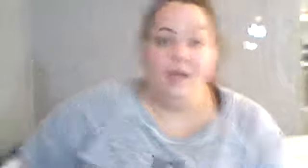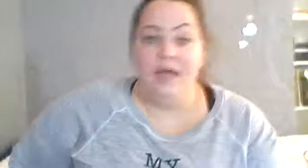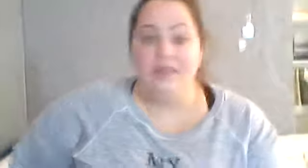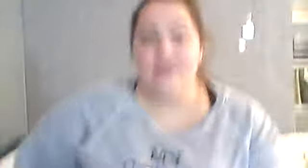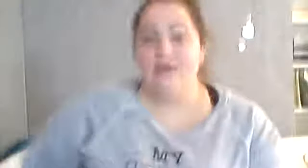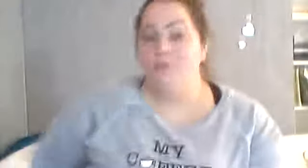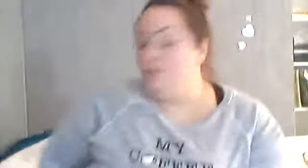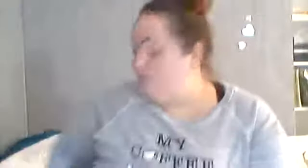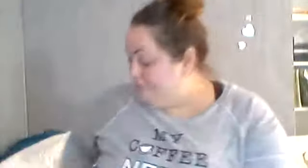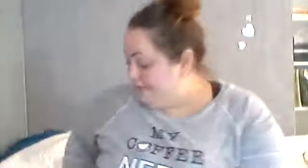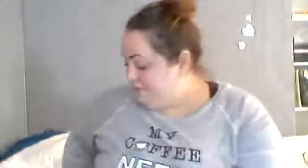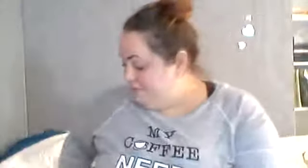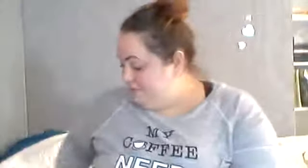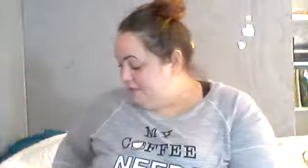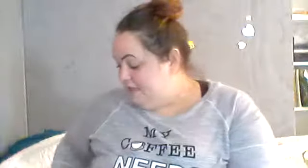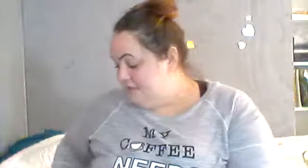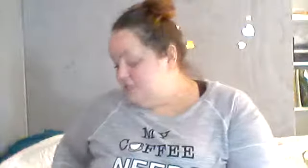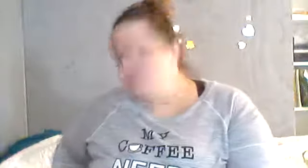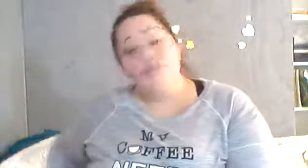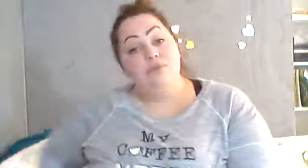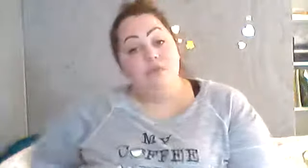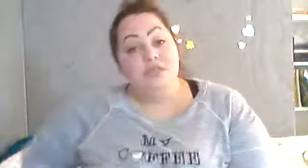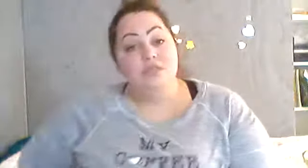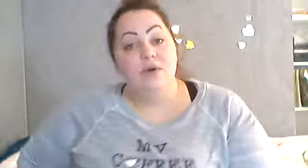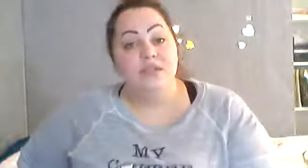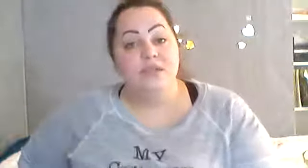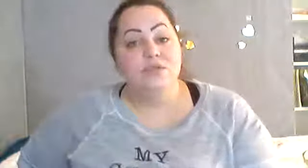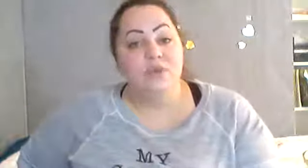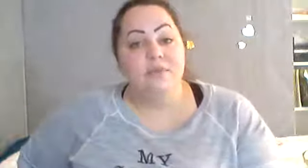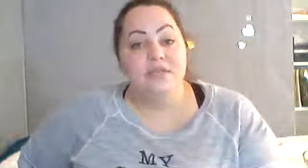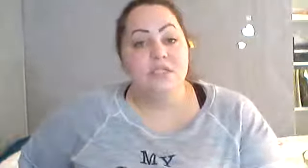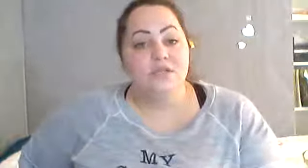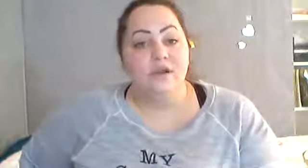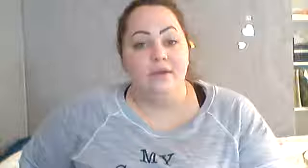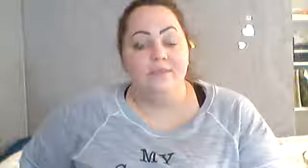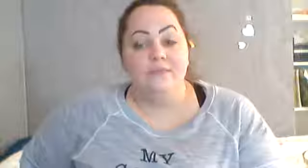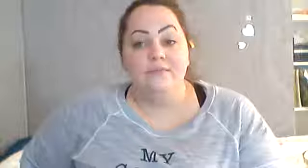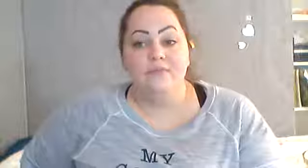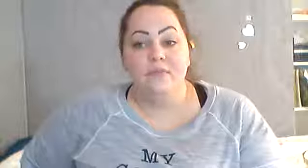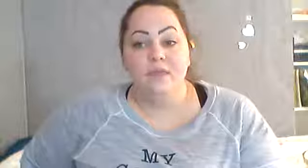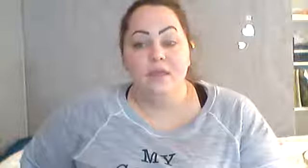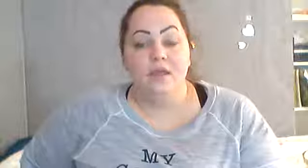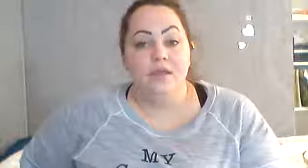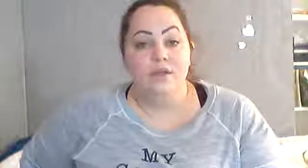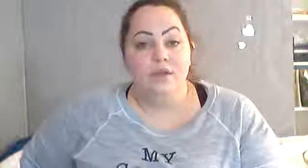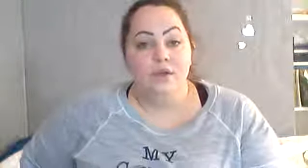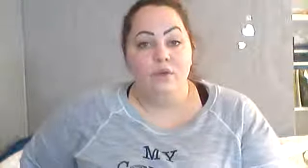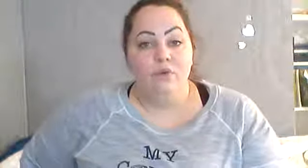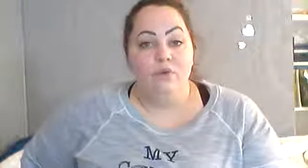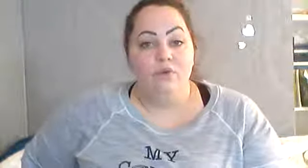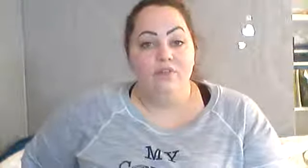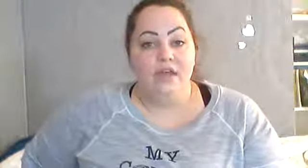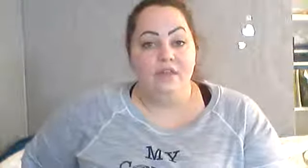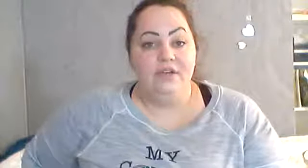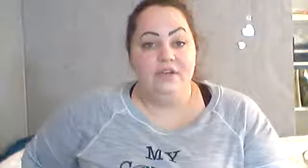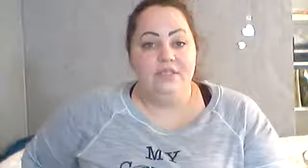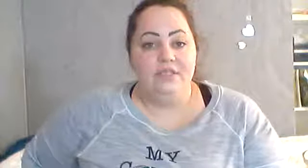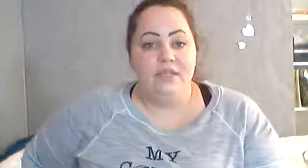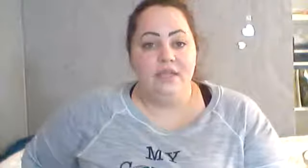And then we'll go from there. And that's in Unit 3. So I think that's a great place to start. Go over the elevator incident, and